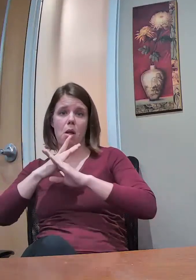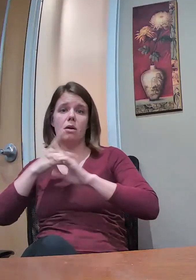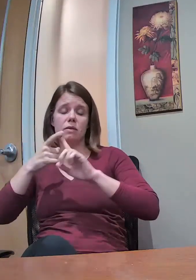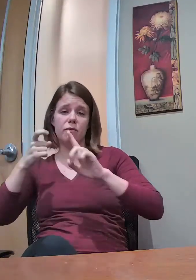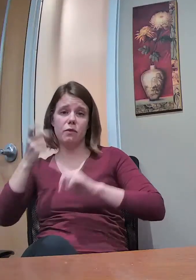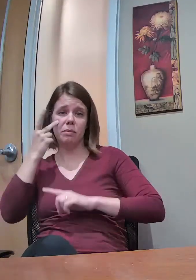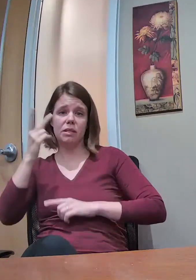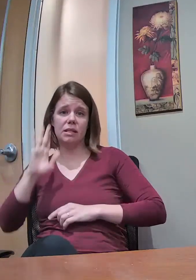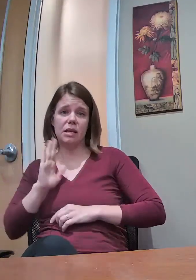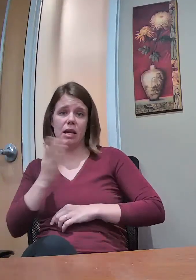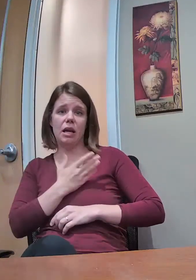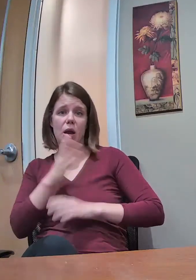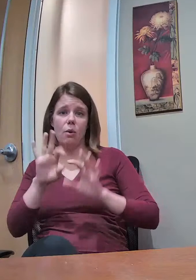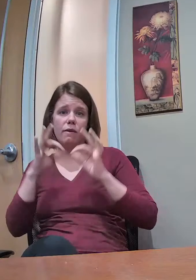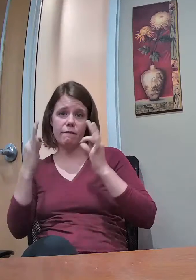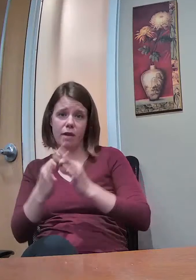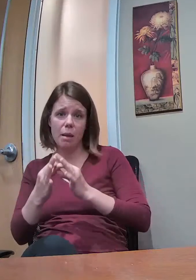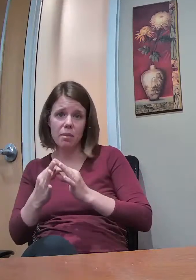disrespect.